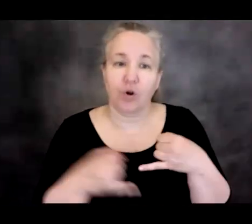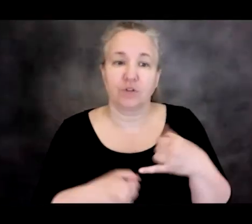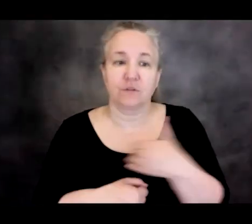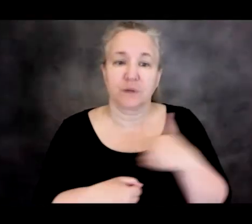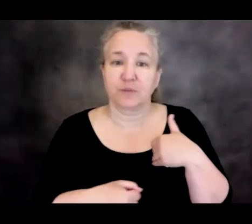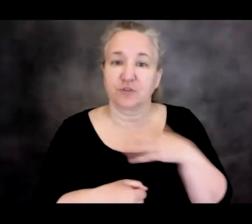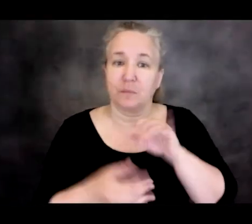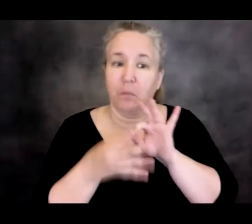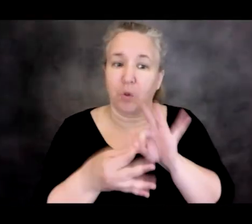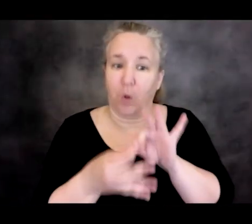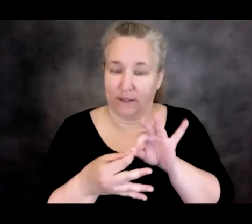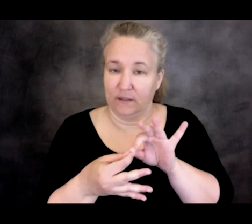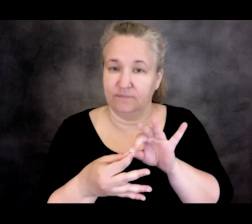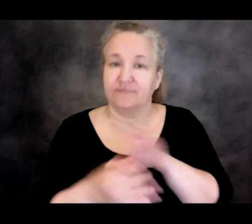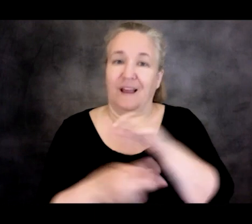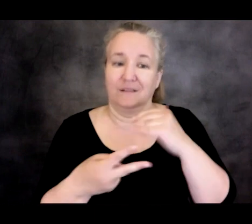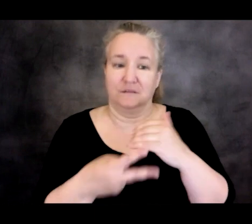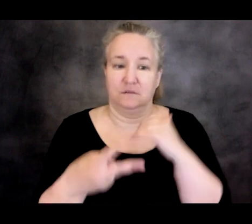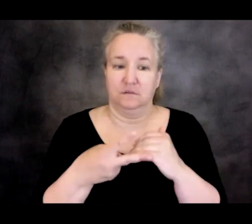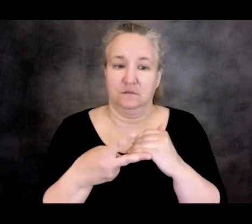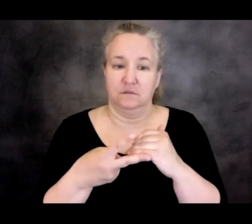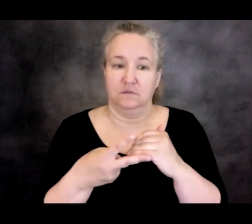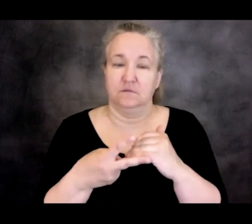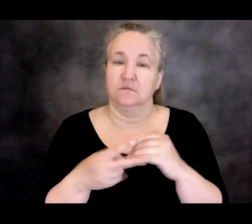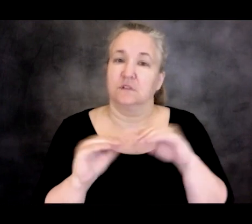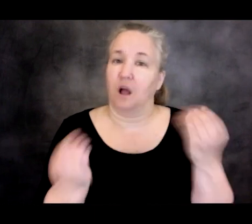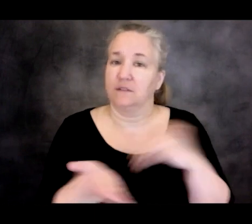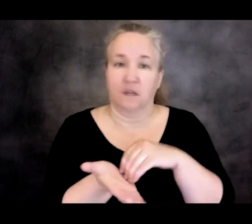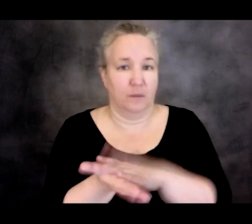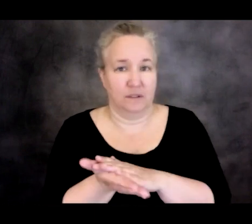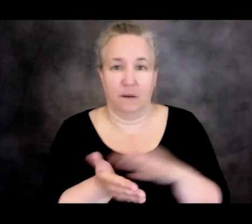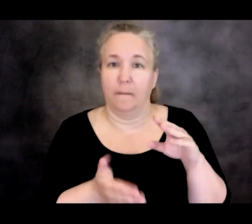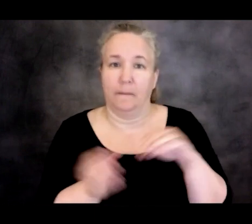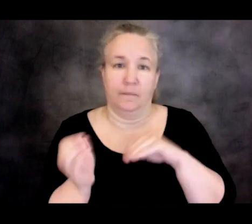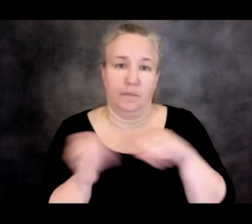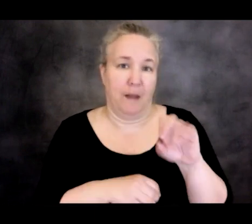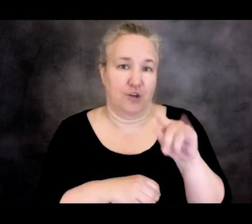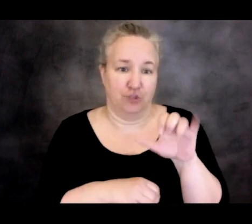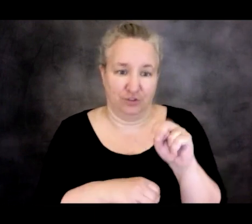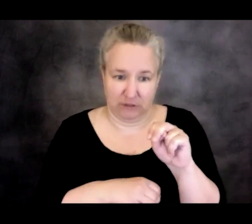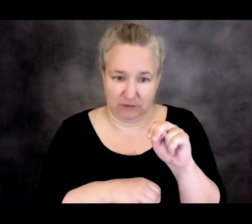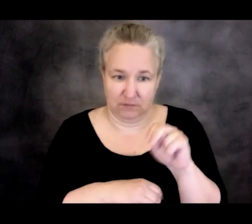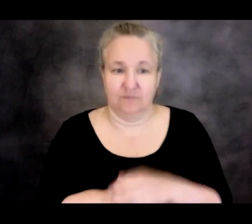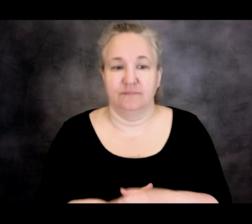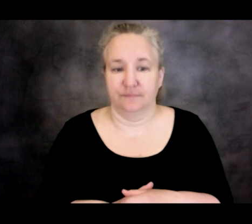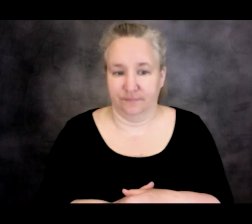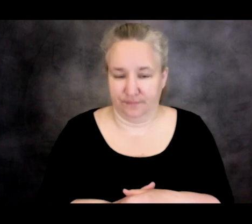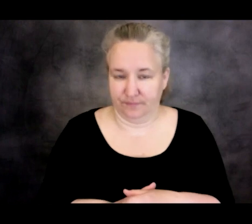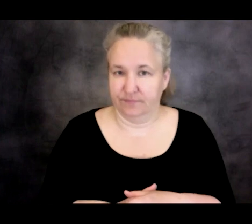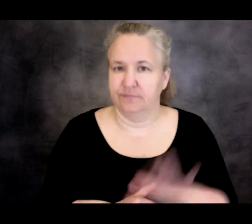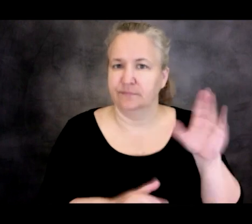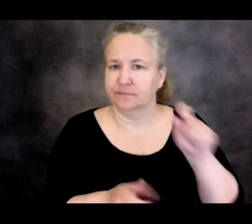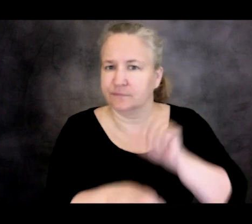and Undocumented Migration. In addition to publishing his work in top, very prestigious